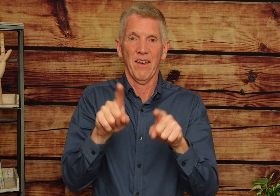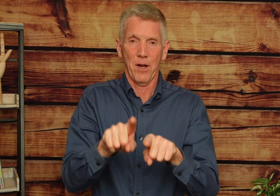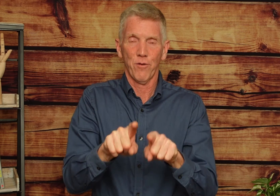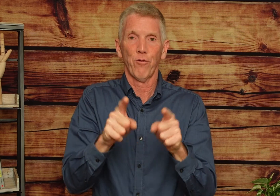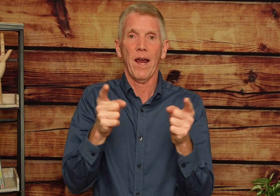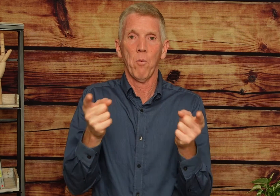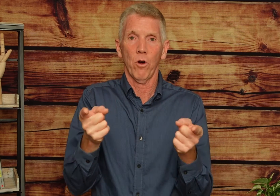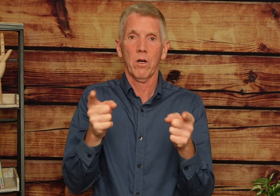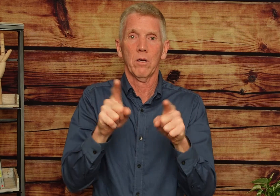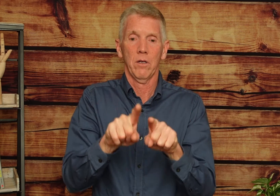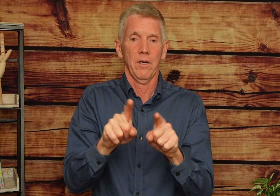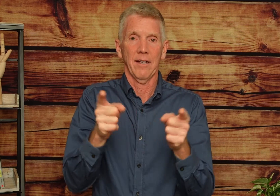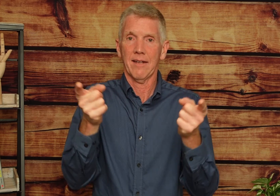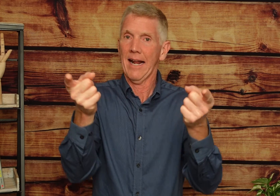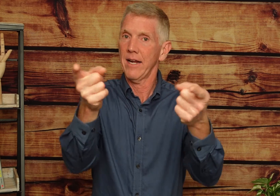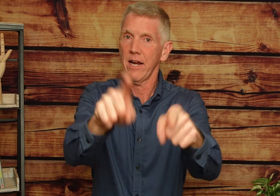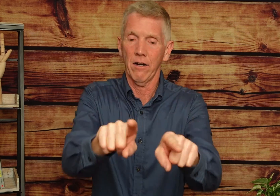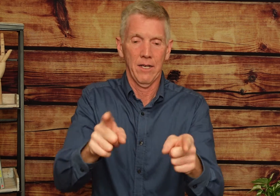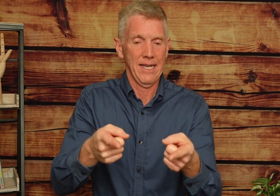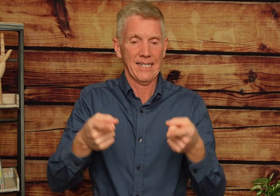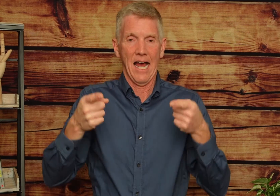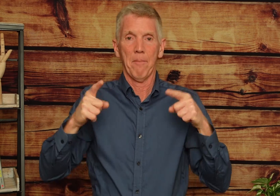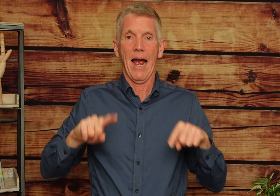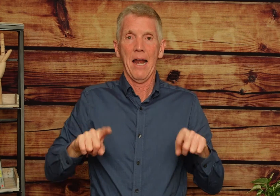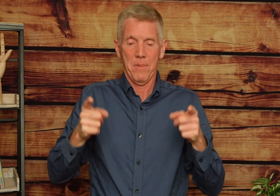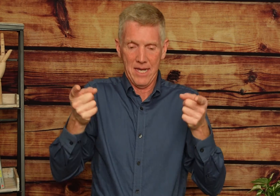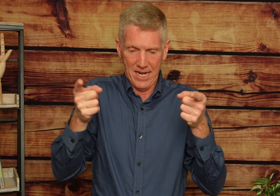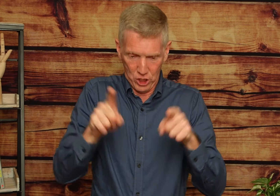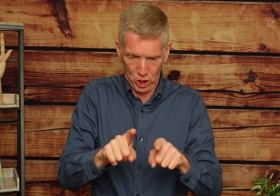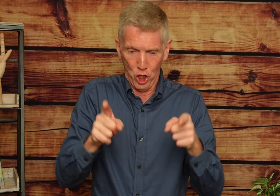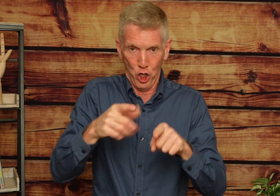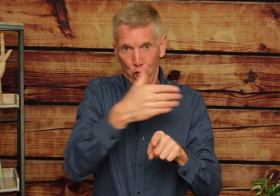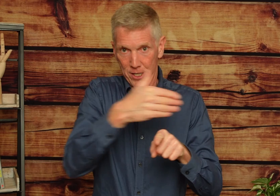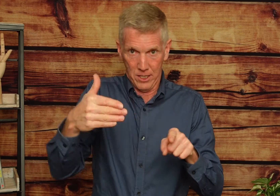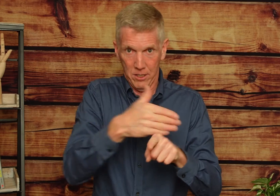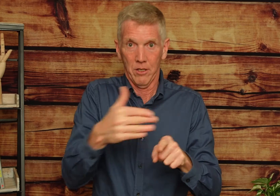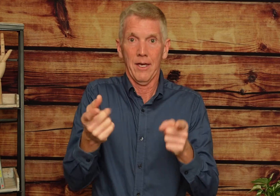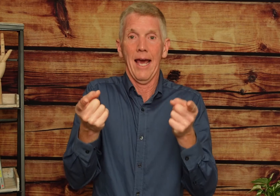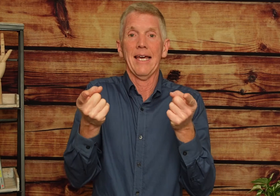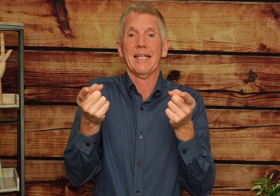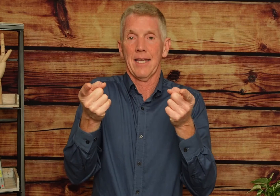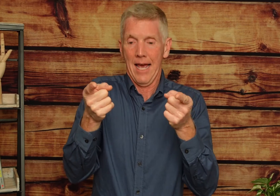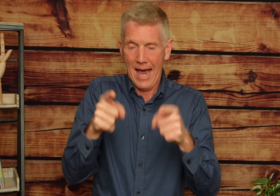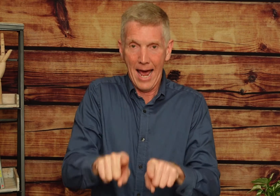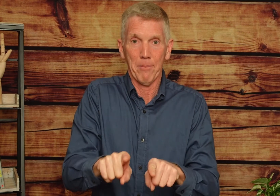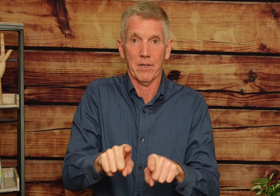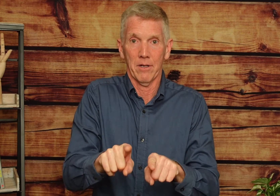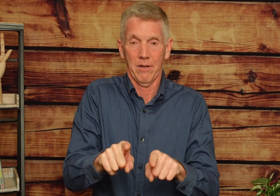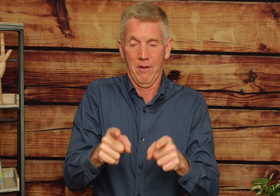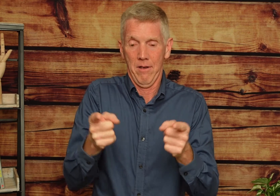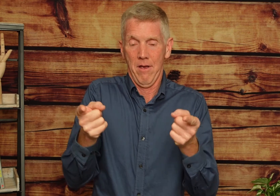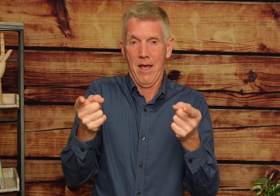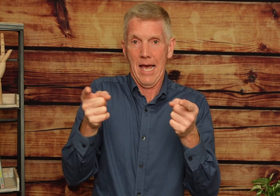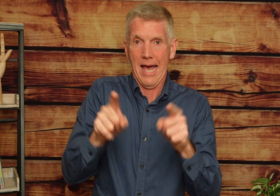about your framework. It's not out here. It's not behind me. It's current. Okay? It's happen.